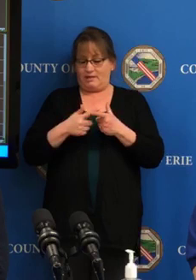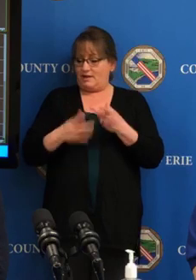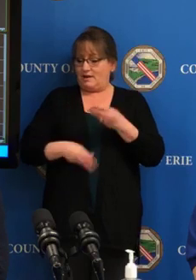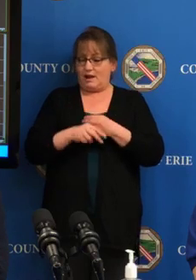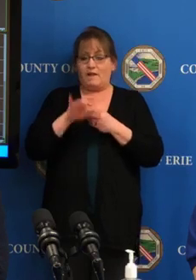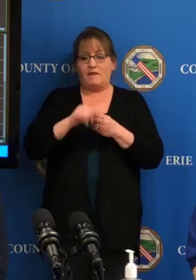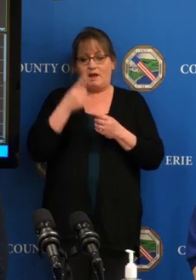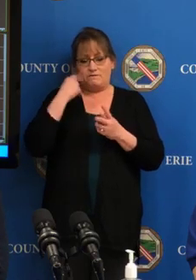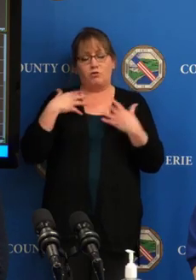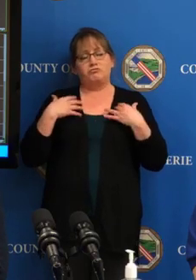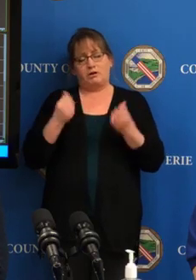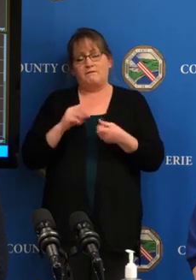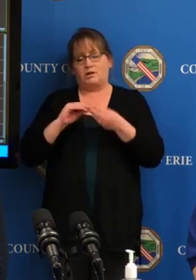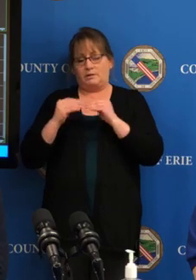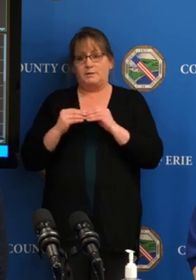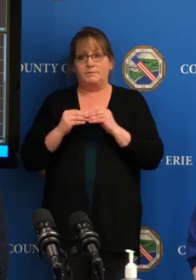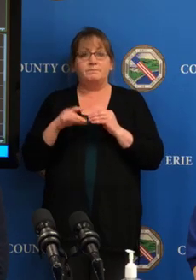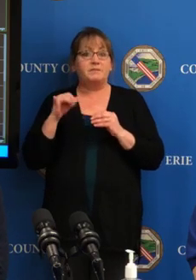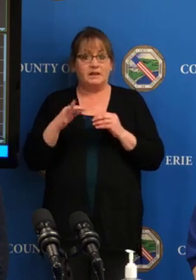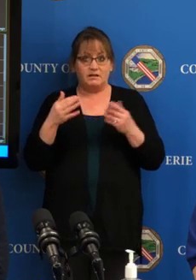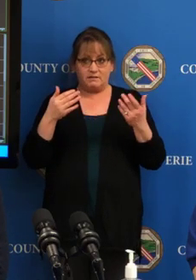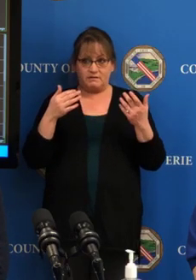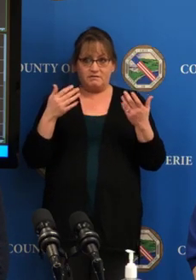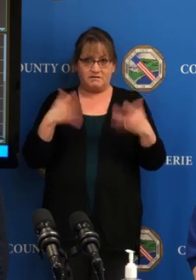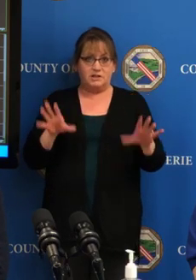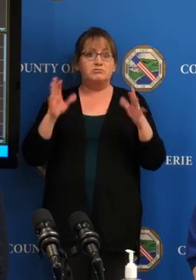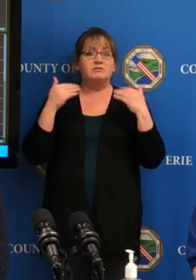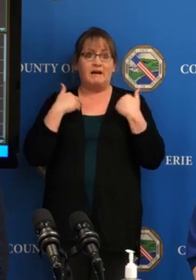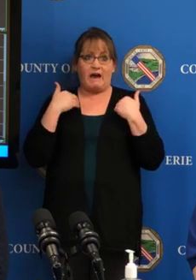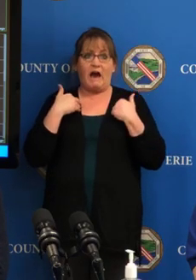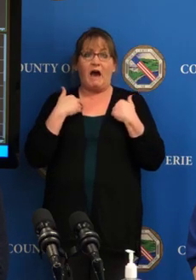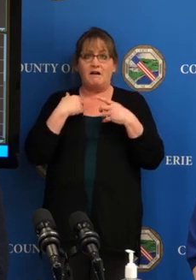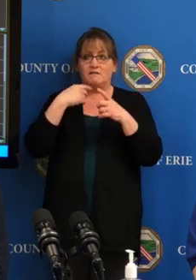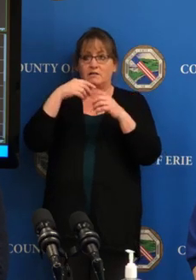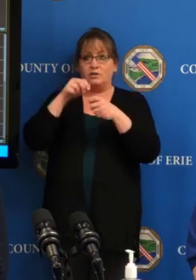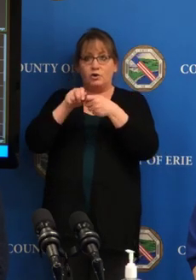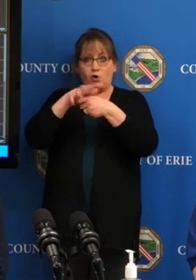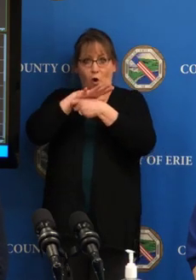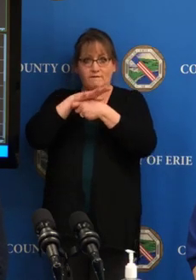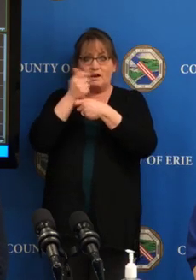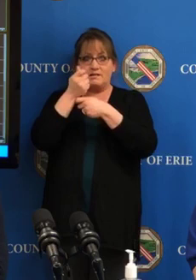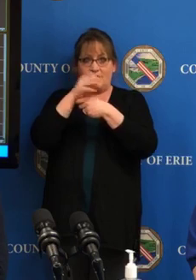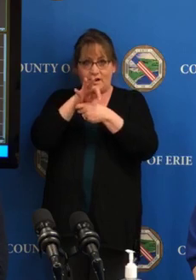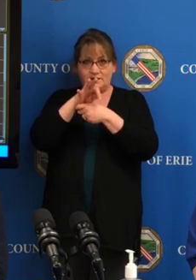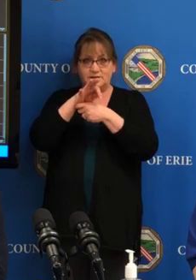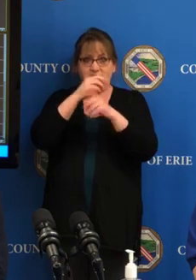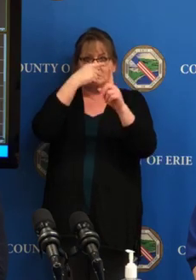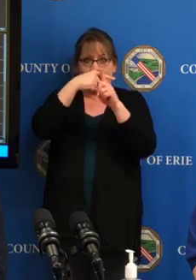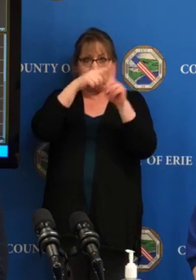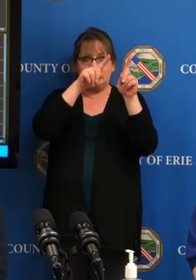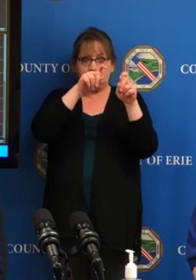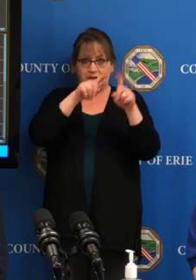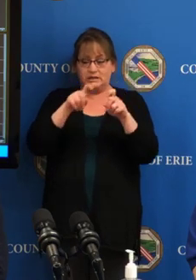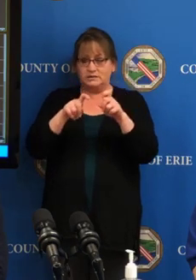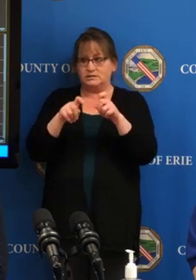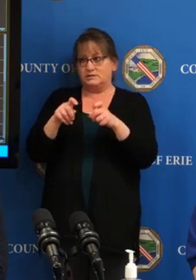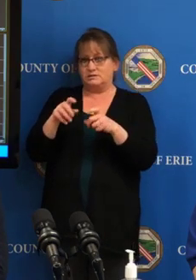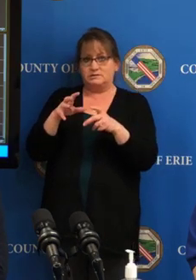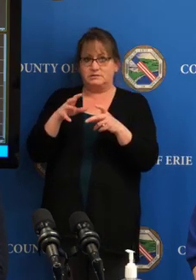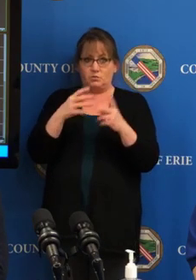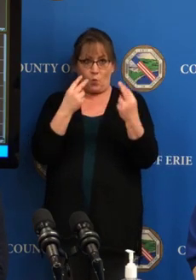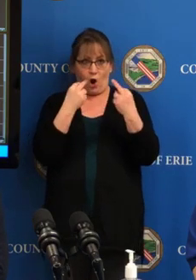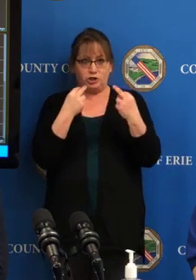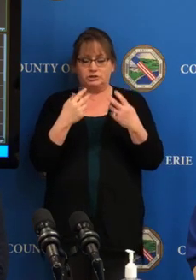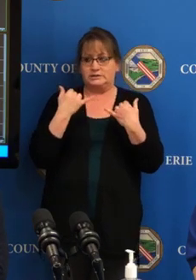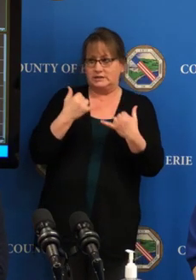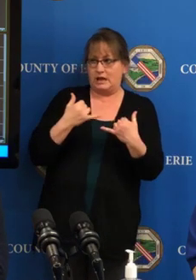on the recovered. So to those of you who have COVID-19 at home who may be watching this, including the individual who wrote a message,